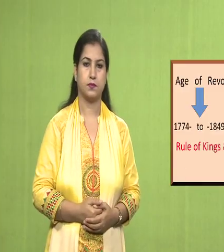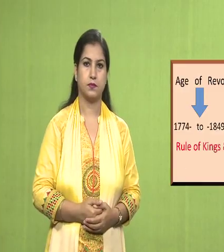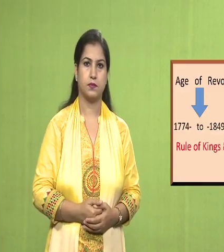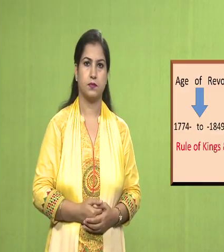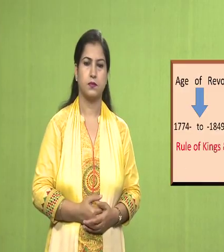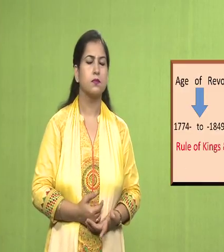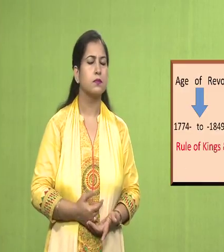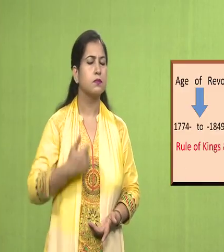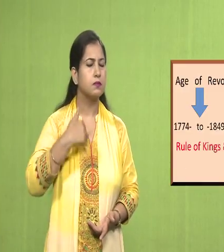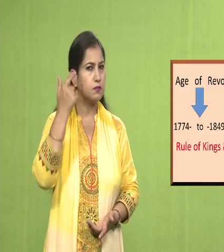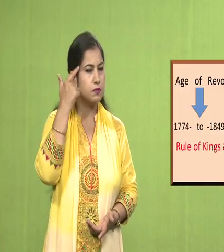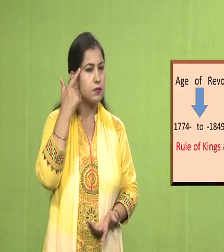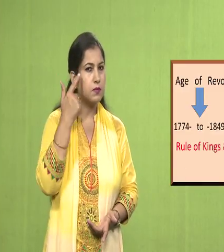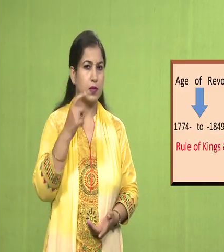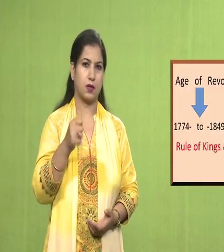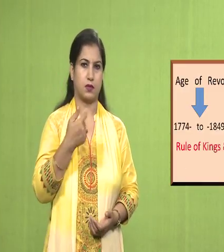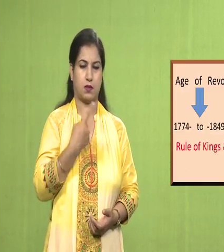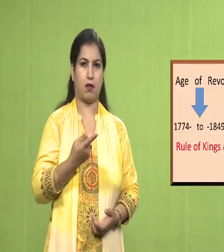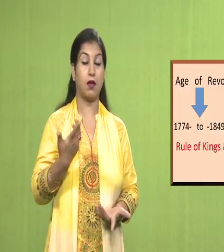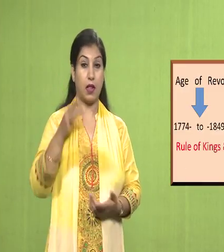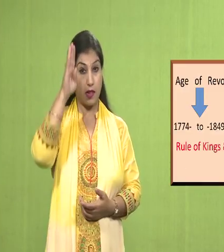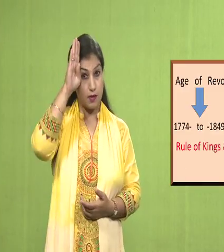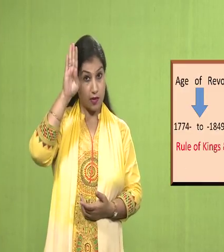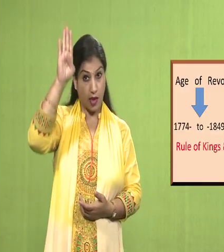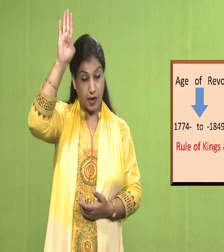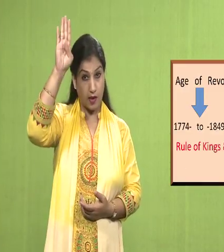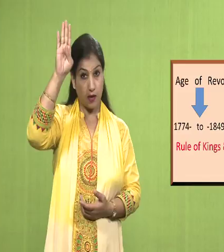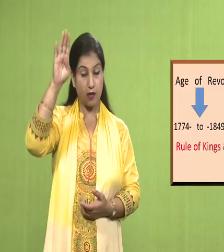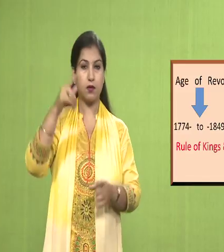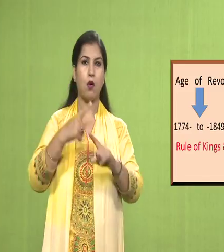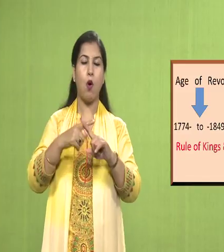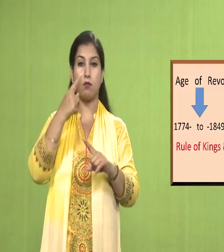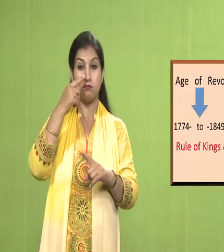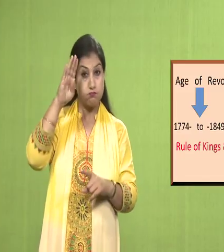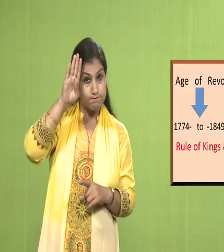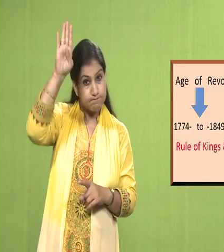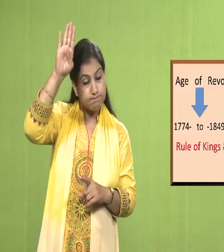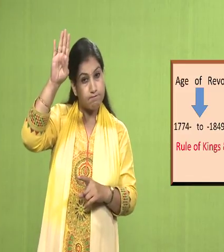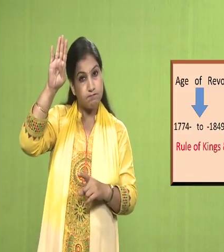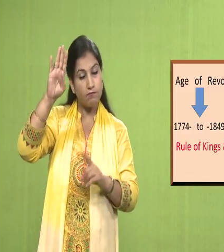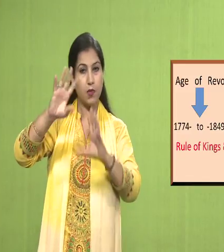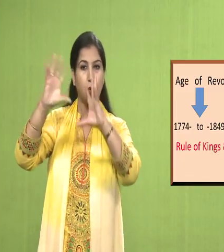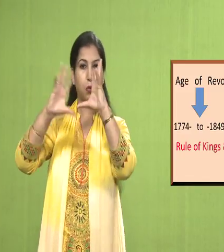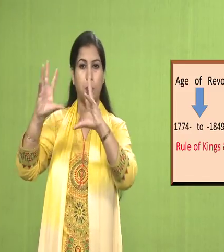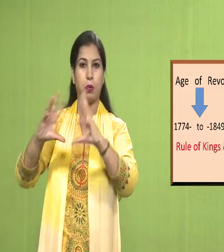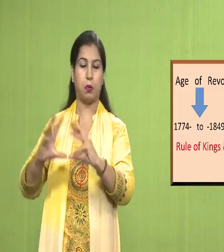Simply speaking, we can say that the rule of kings and queens came to an end and the rule